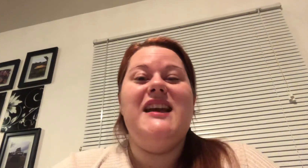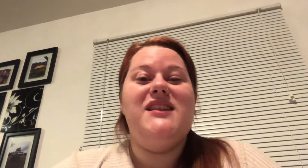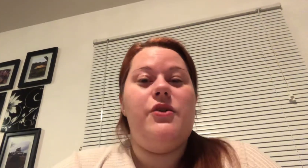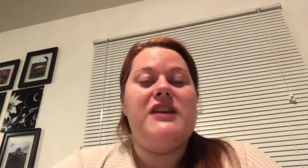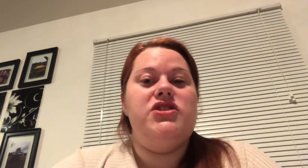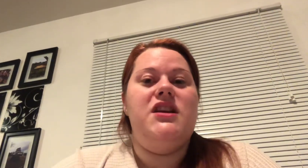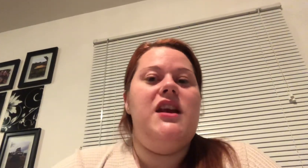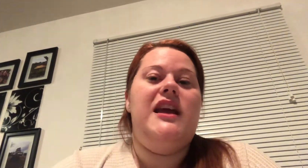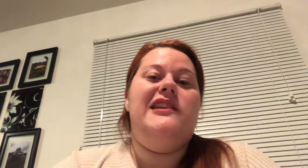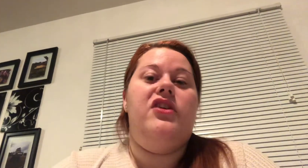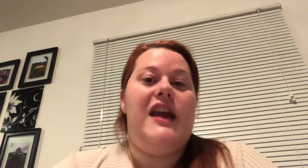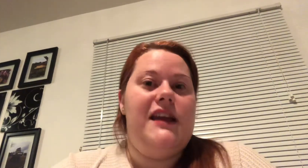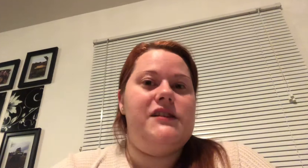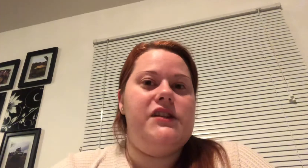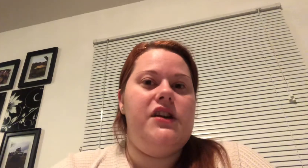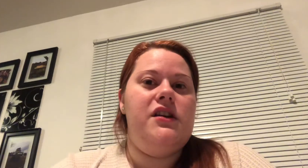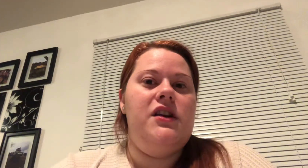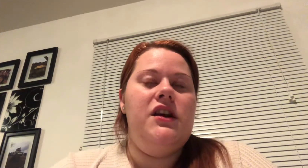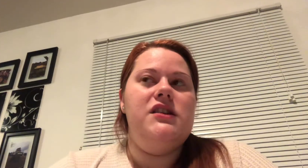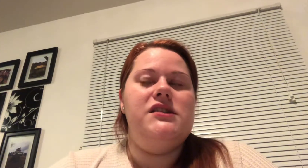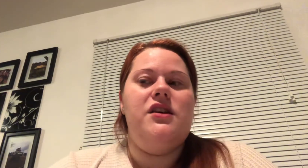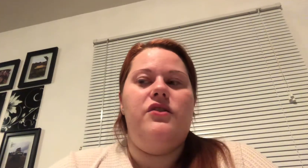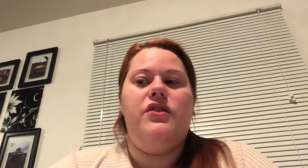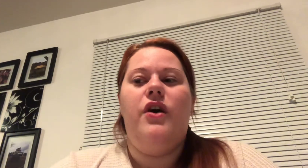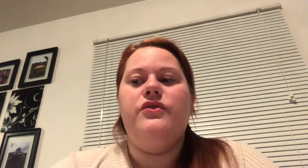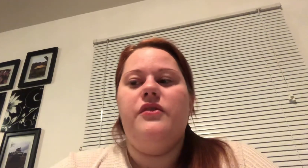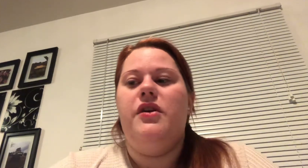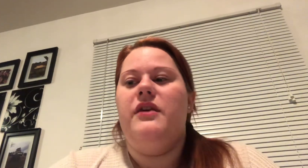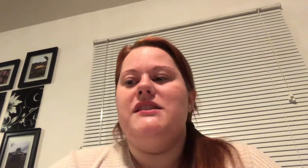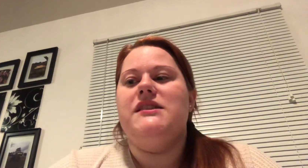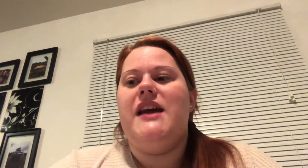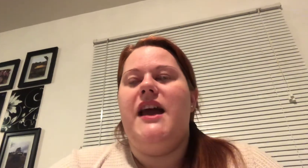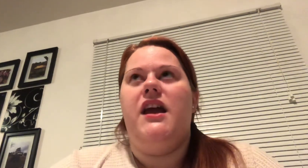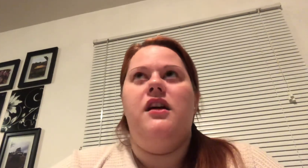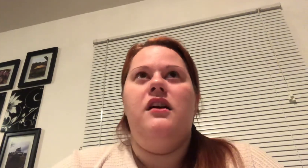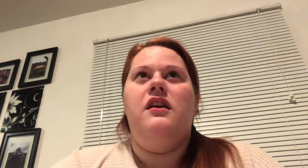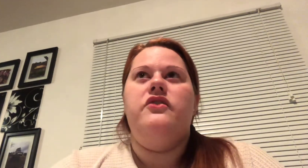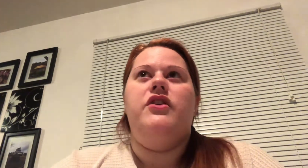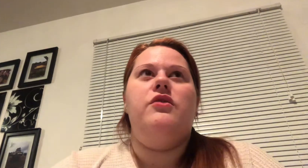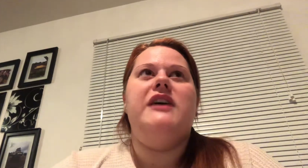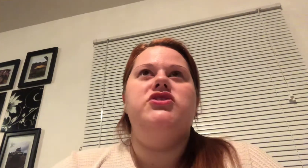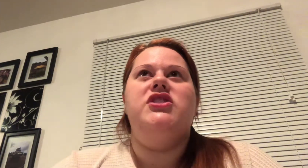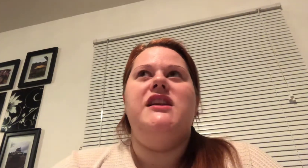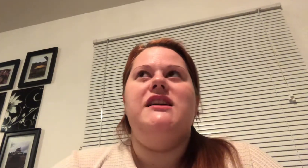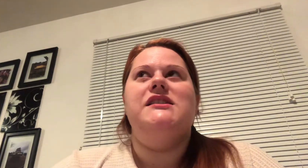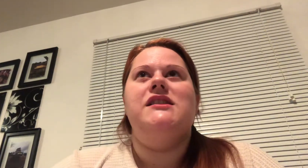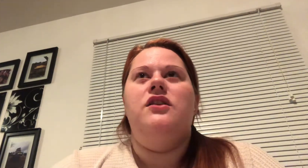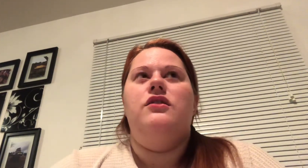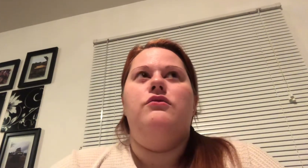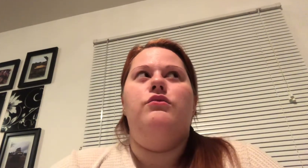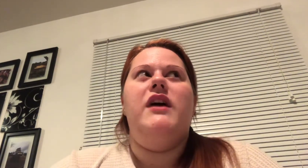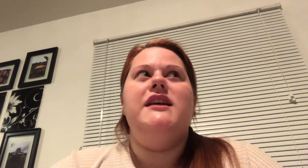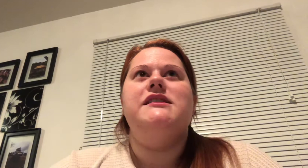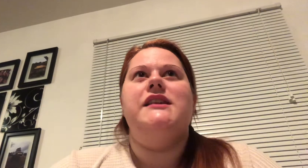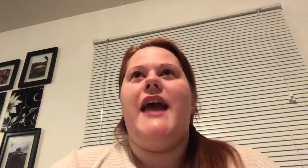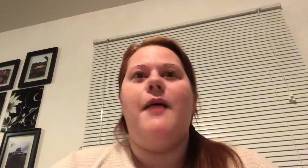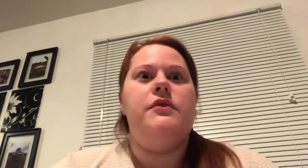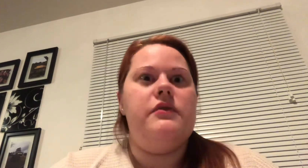the question in your answer. So go through and say the question is, what is the capital of